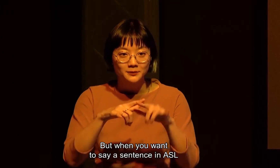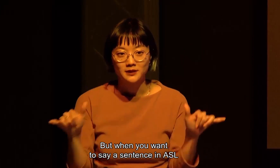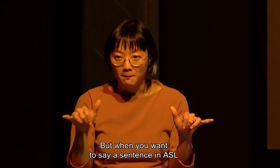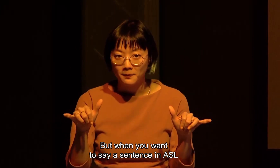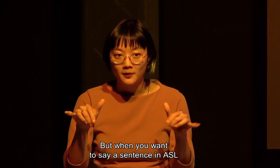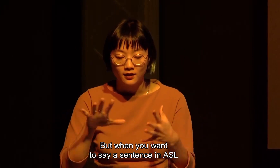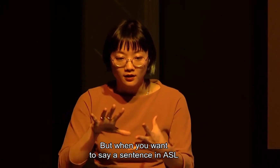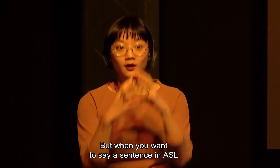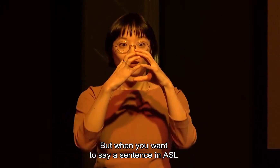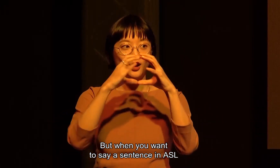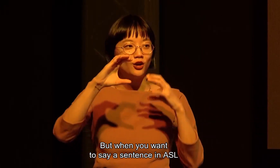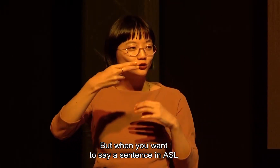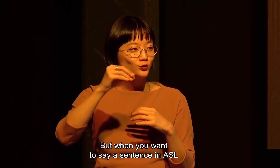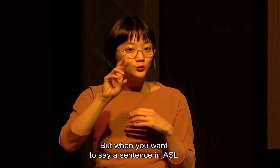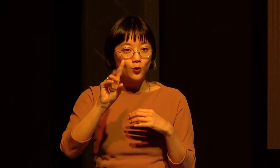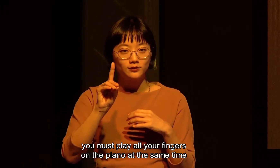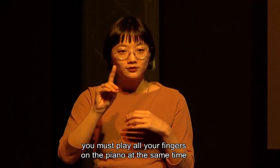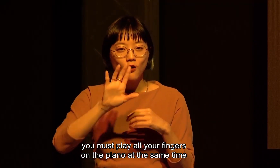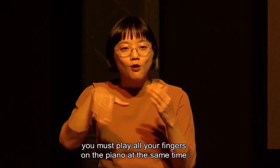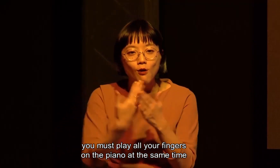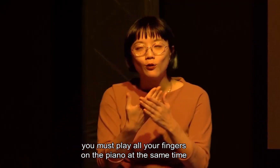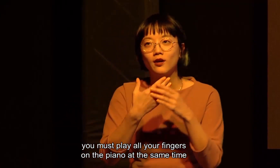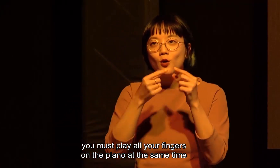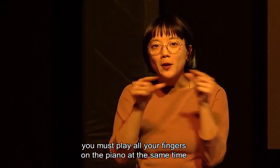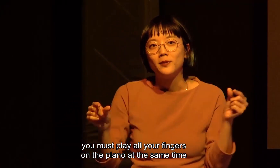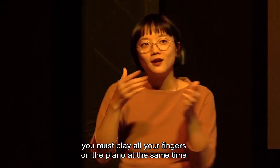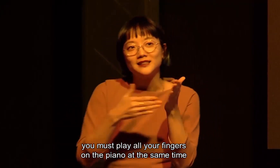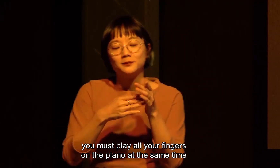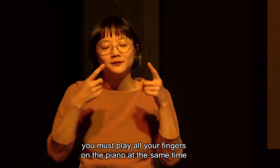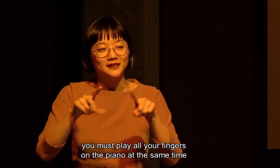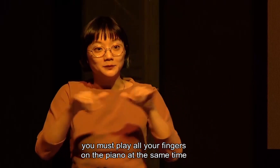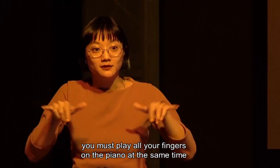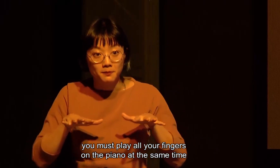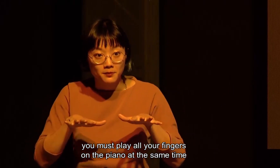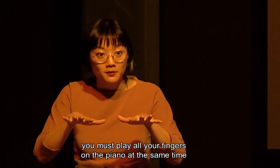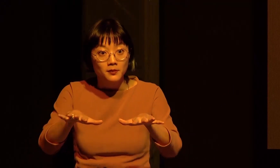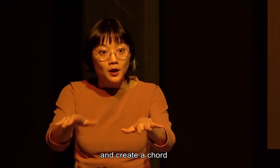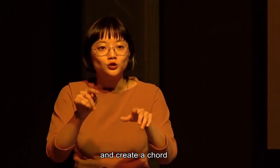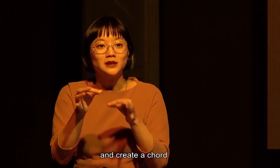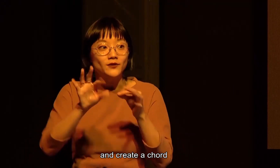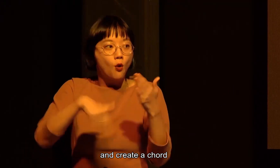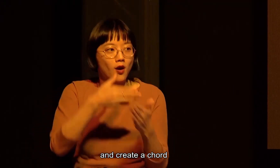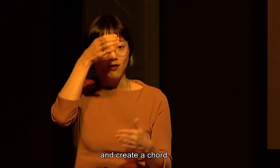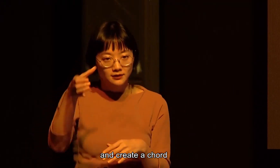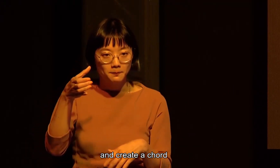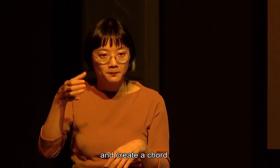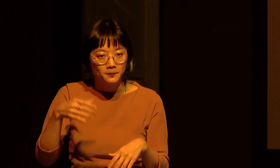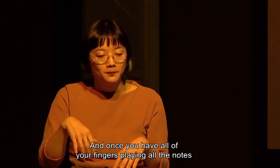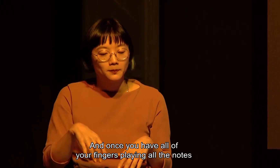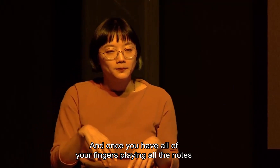But when you want to say sentence in ASL, you must play all your fingers on the piano at the same time and create a chord. And once you have